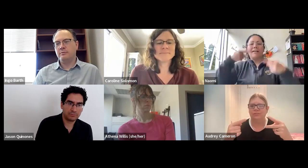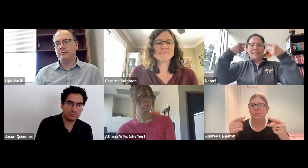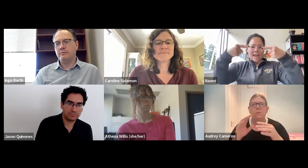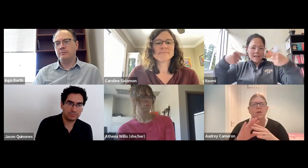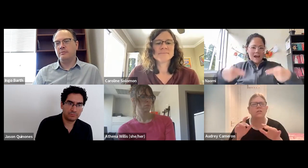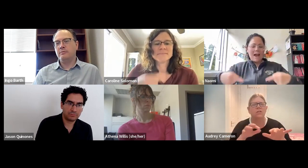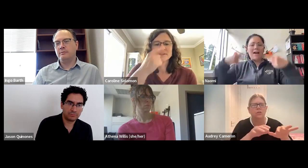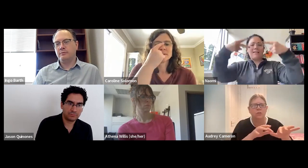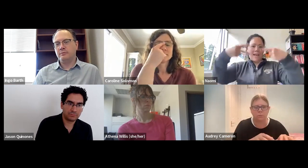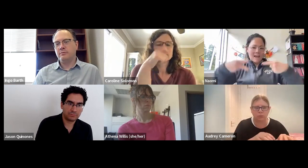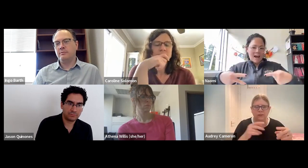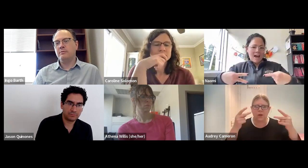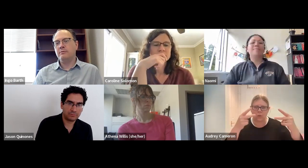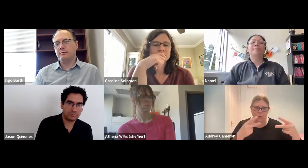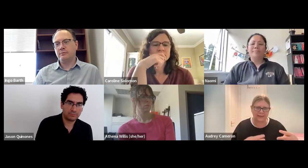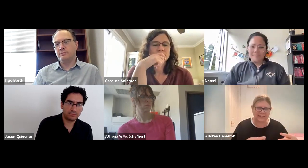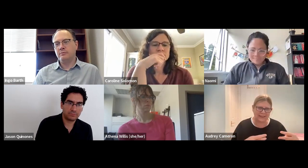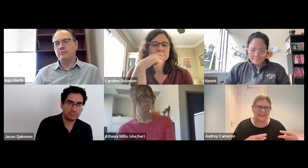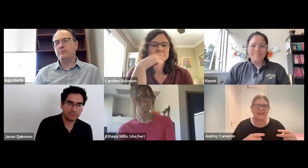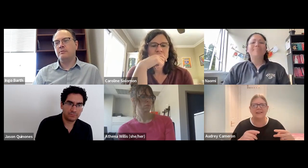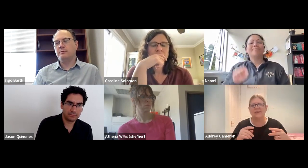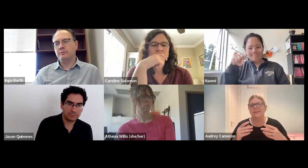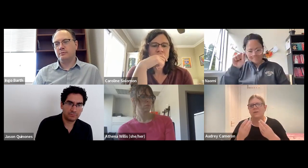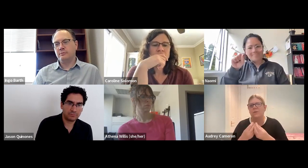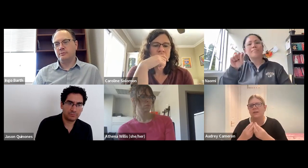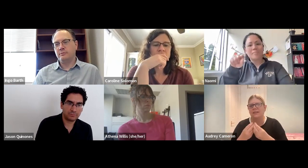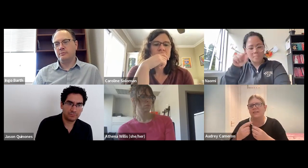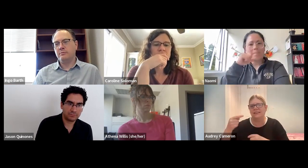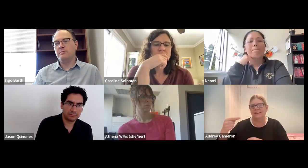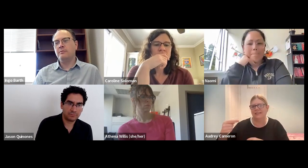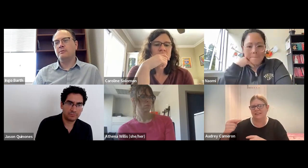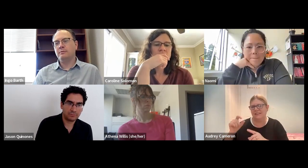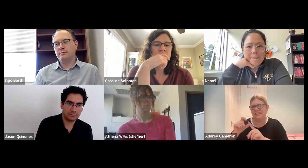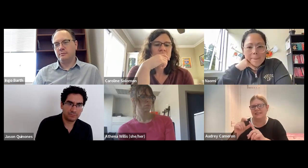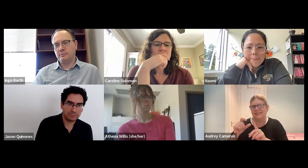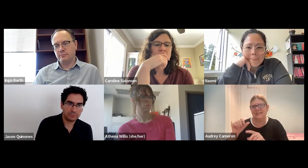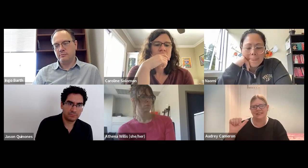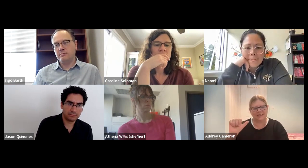all together. Mm-hmm. Yeah, I've seen that. Thinking about computers.